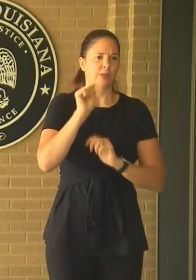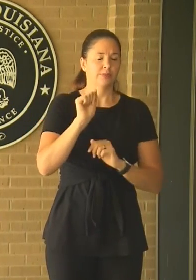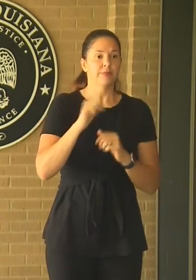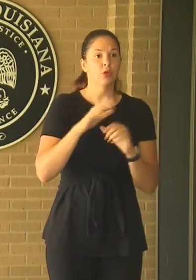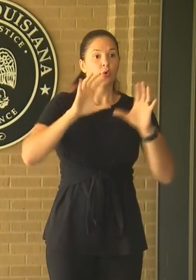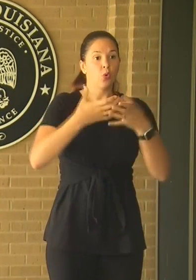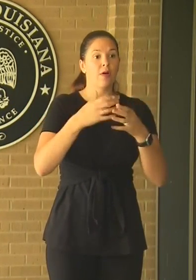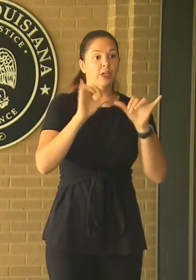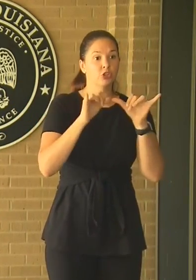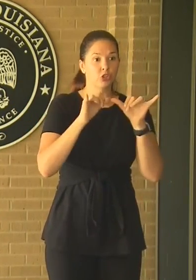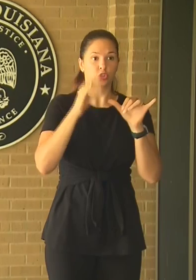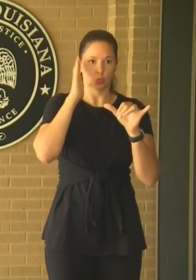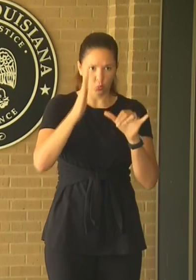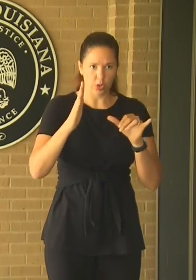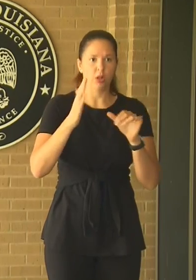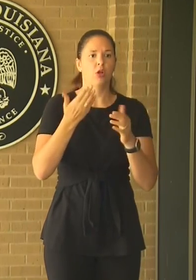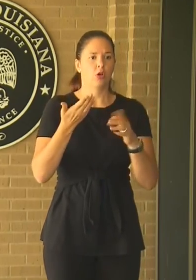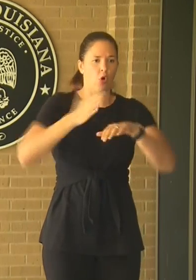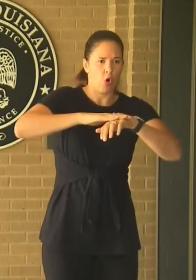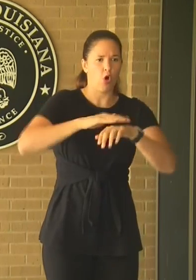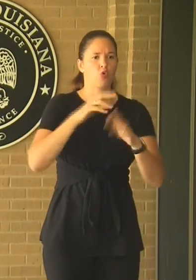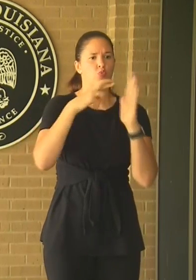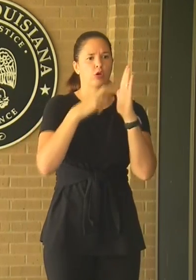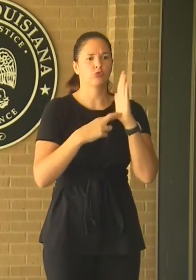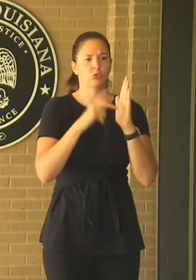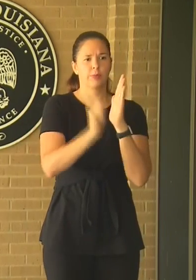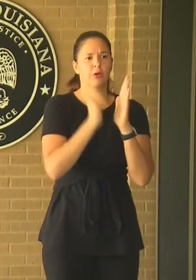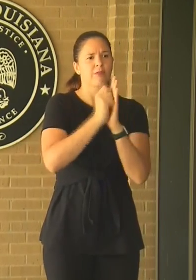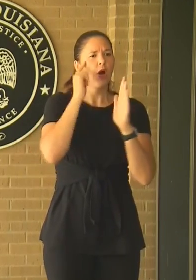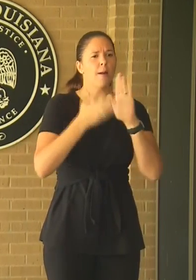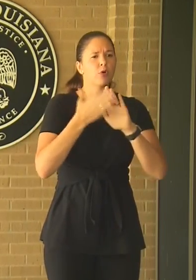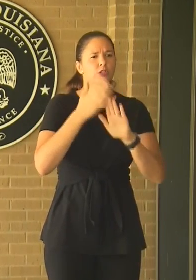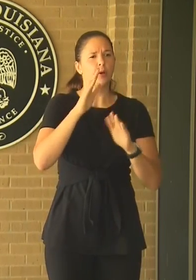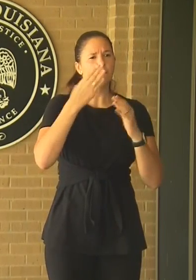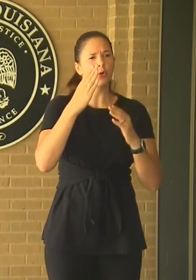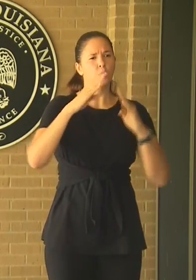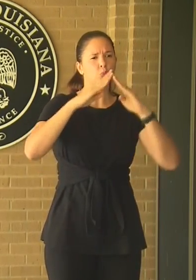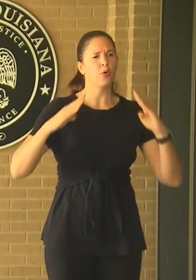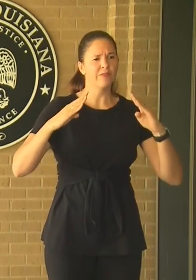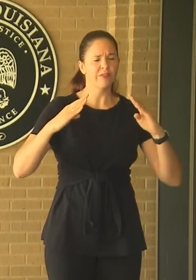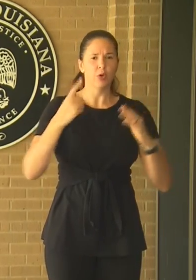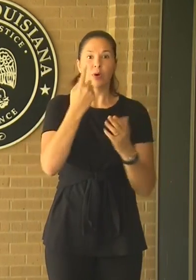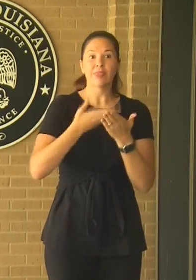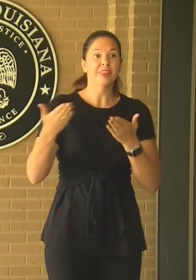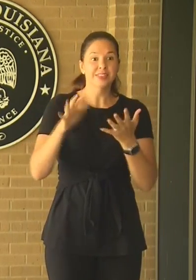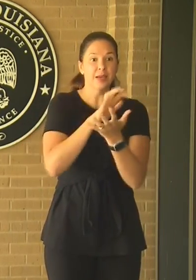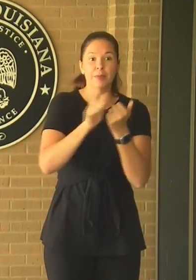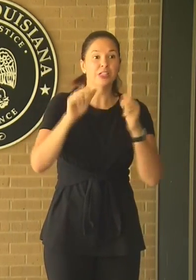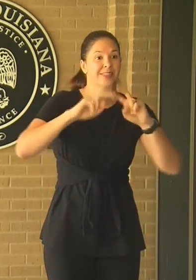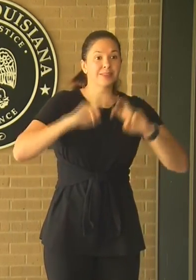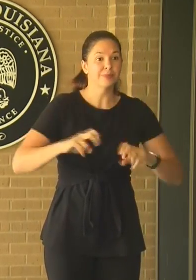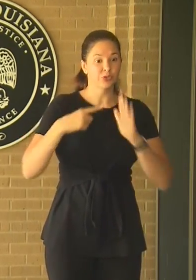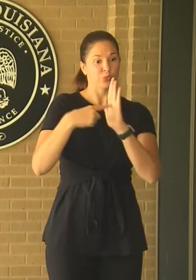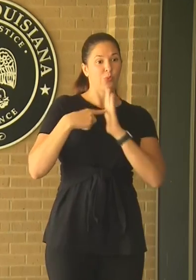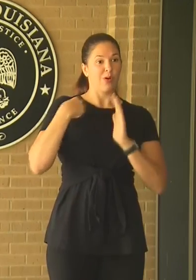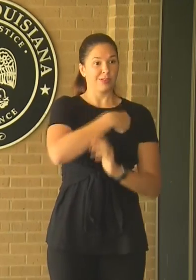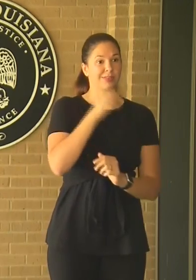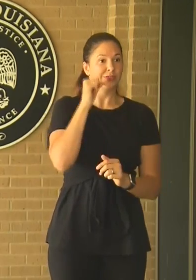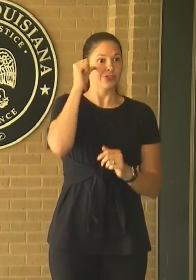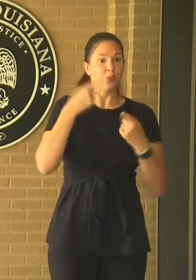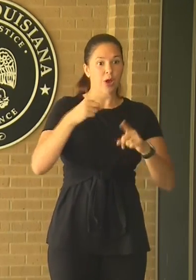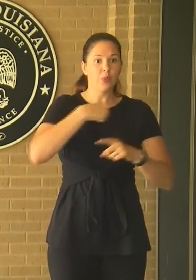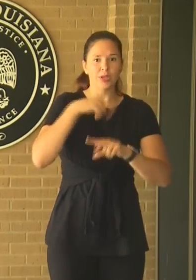Engineers will turn back on the registration period for Operation Blue Roof, because one of the things the damage assessment showed us yesterday when we surveyed